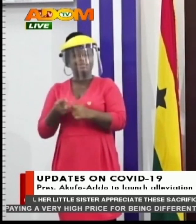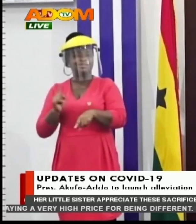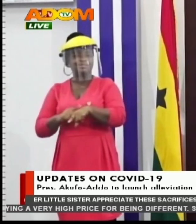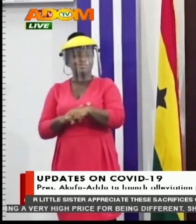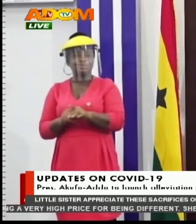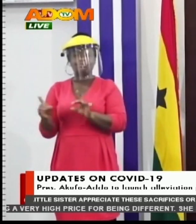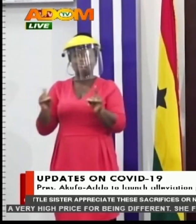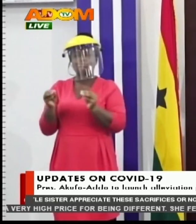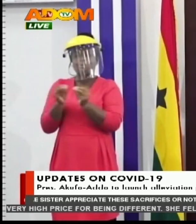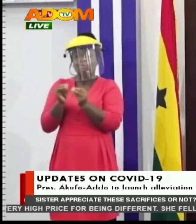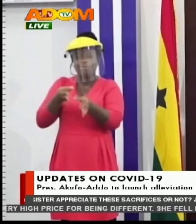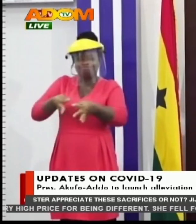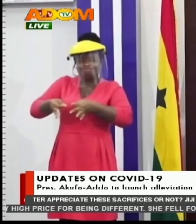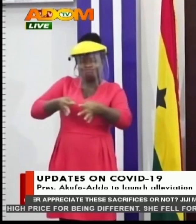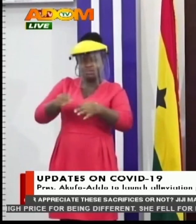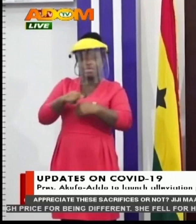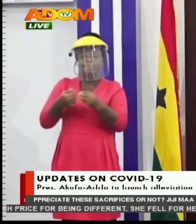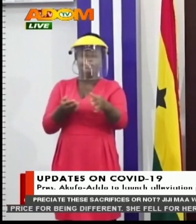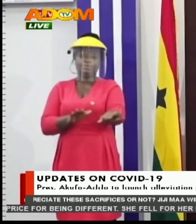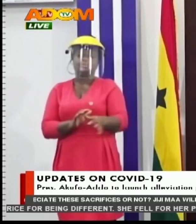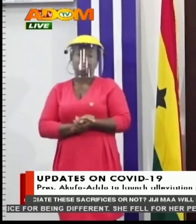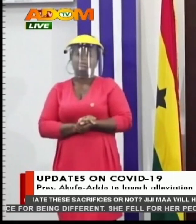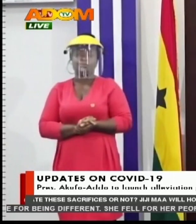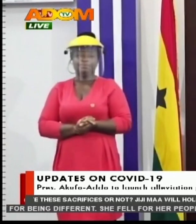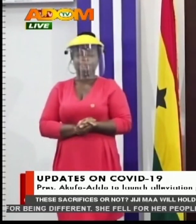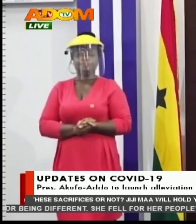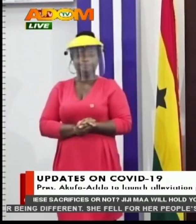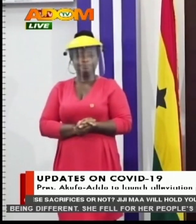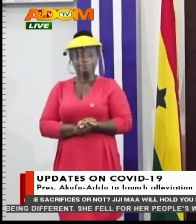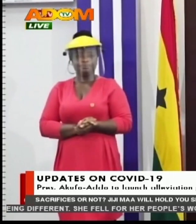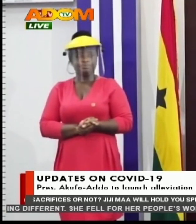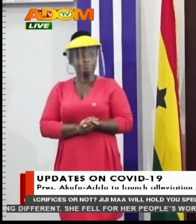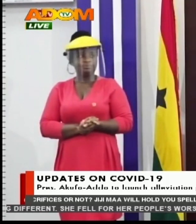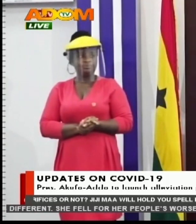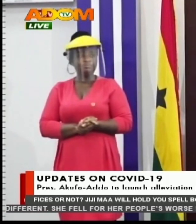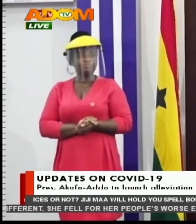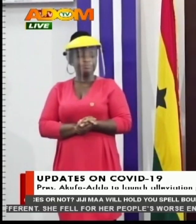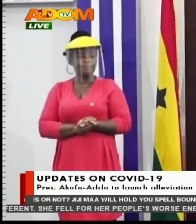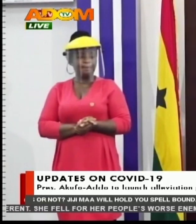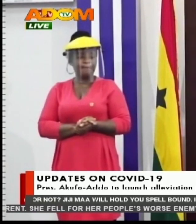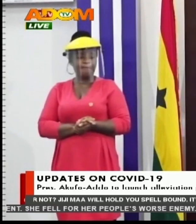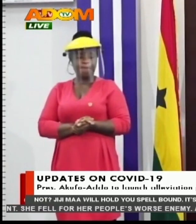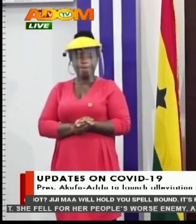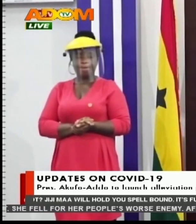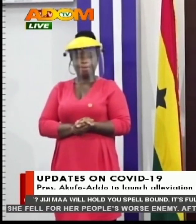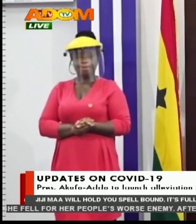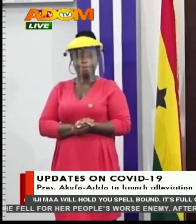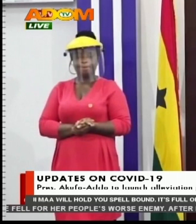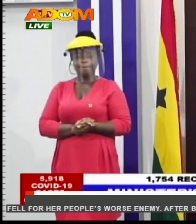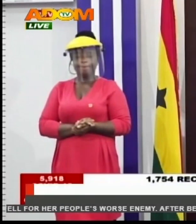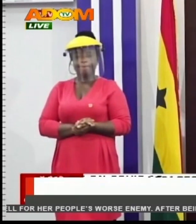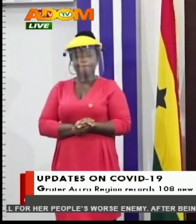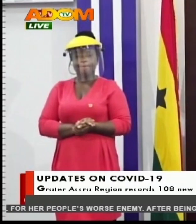shows the maps, the number of cumulative positives across the